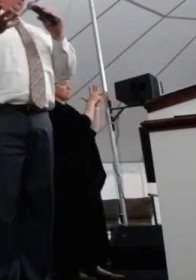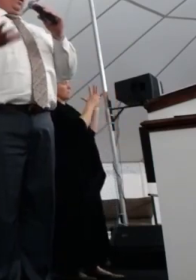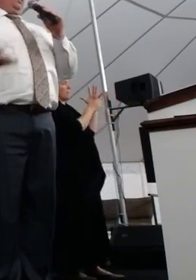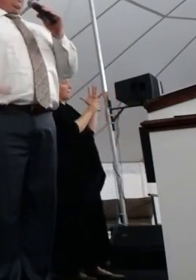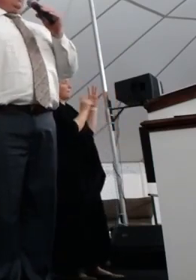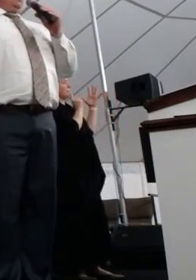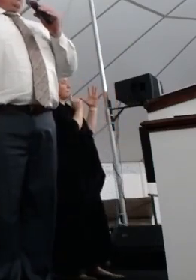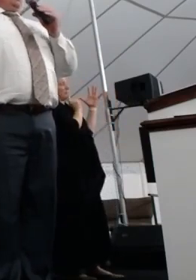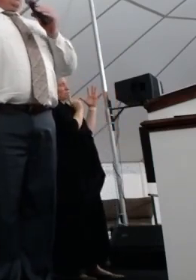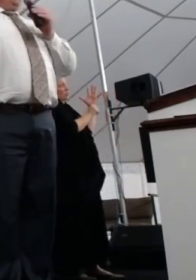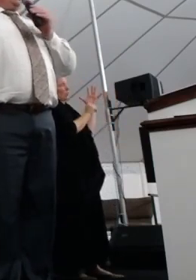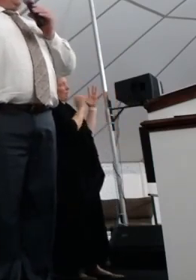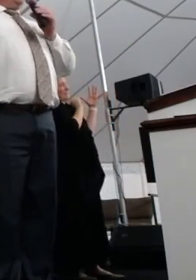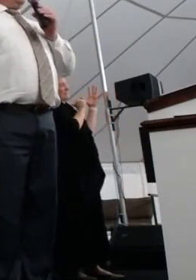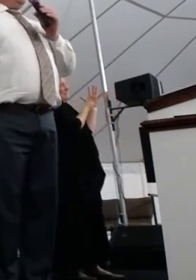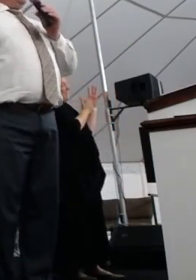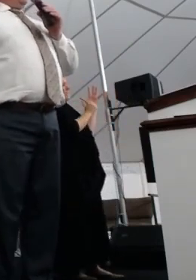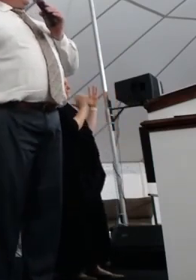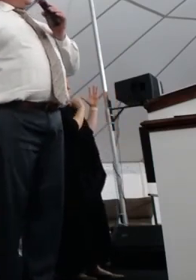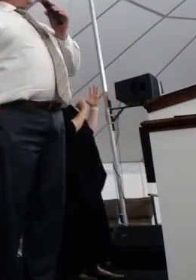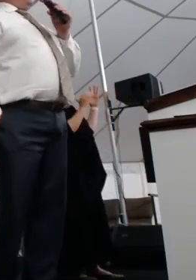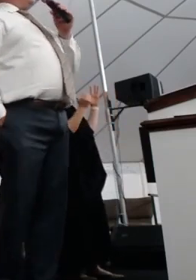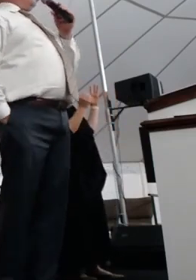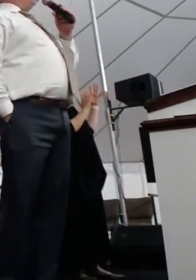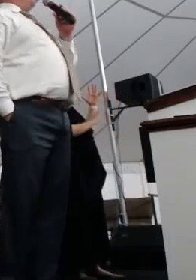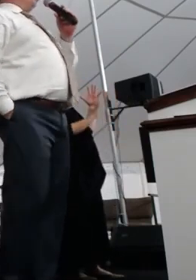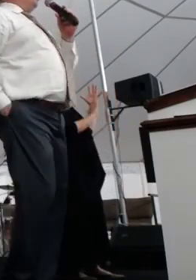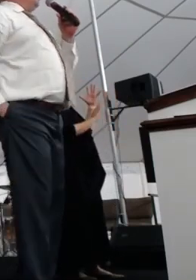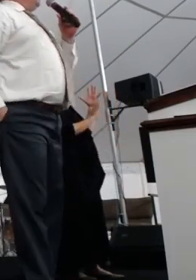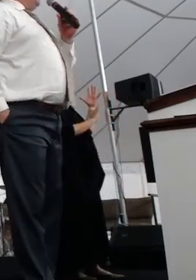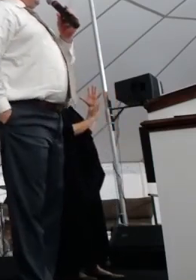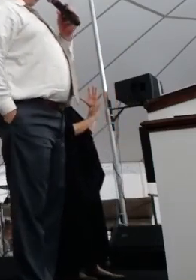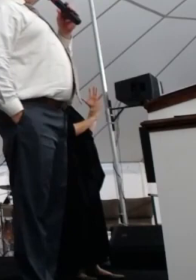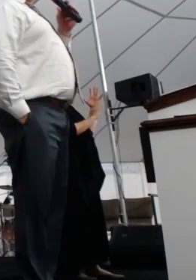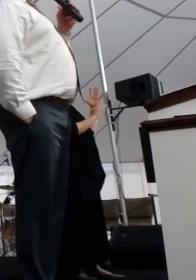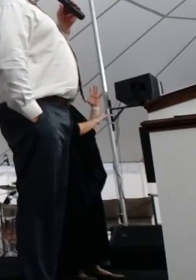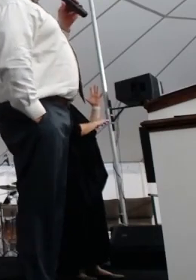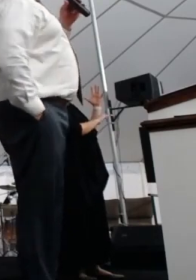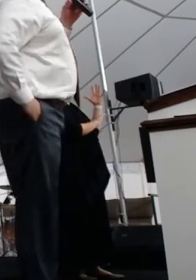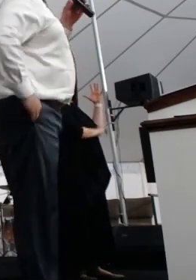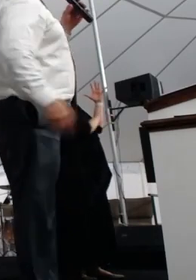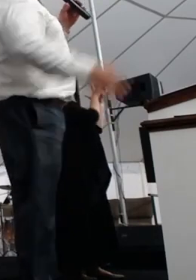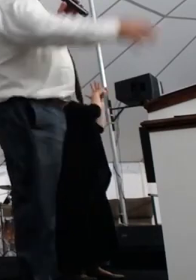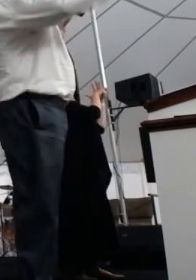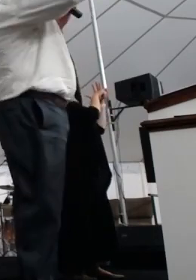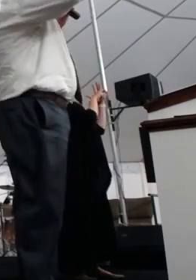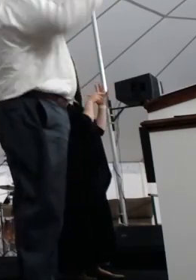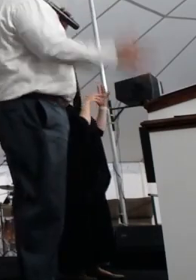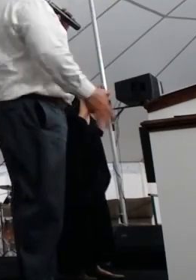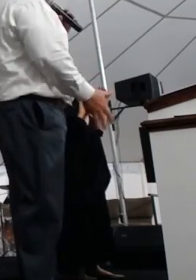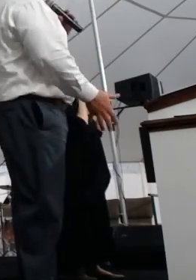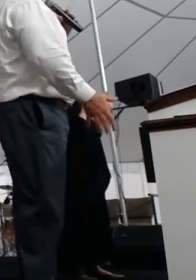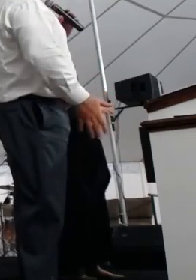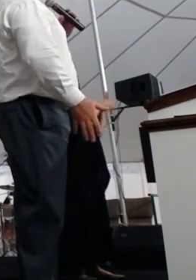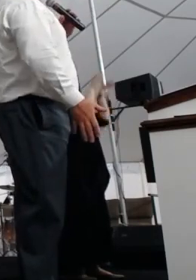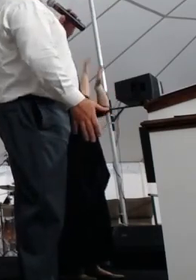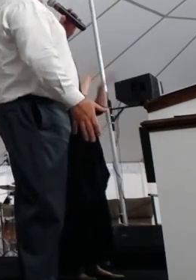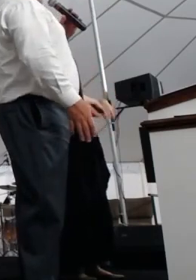not sure, as she was in the trees after a particular time of hard